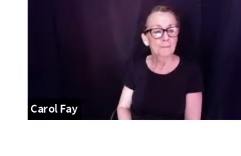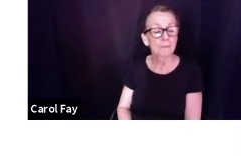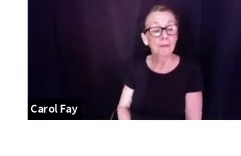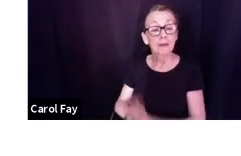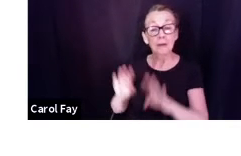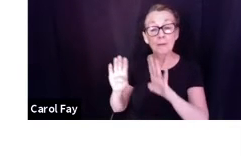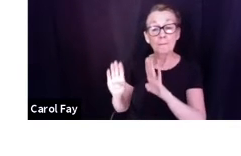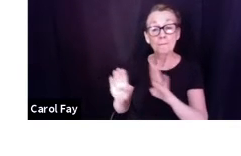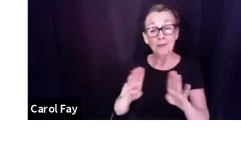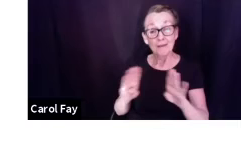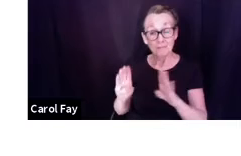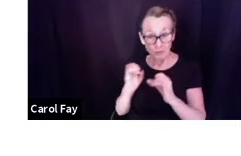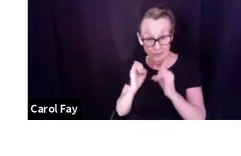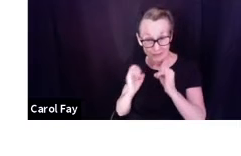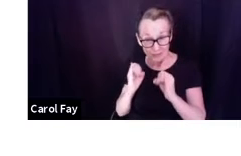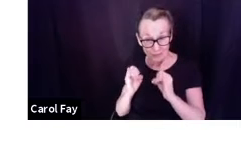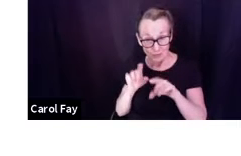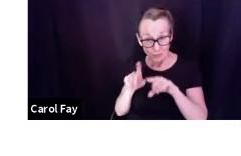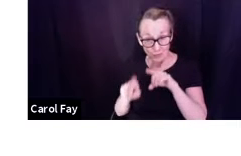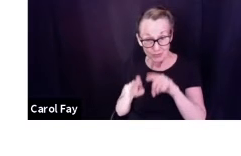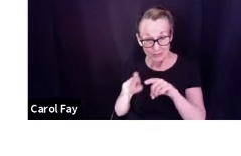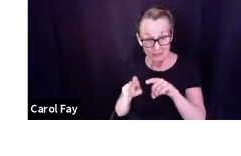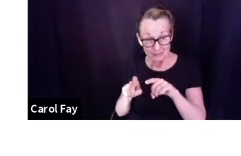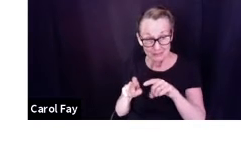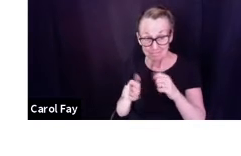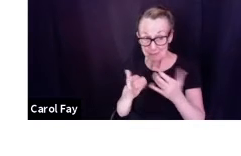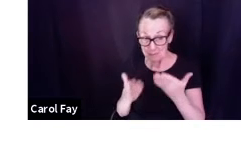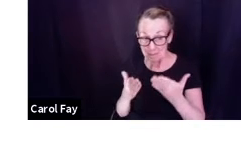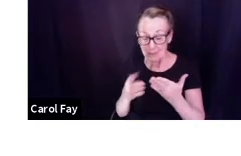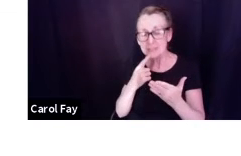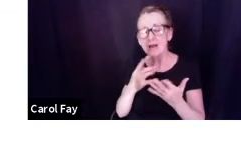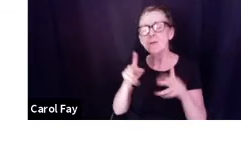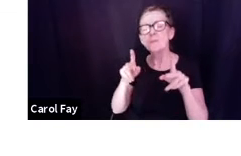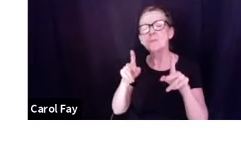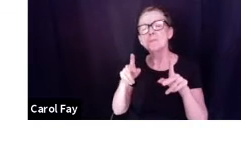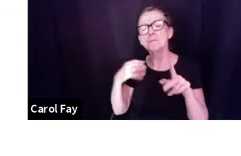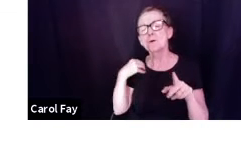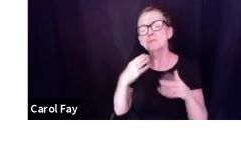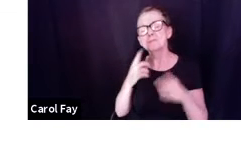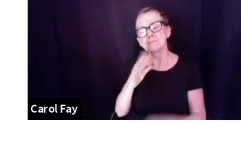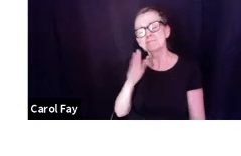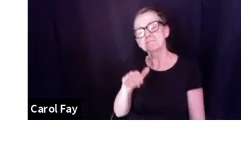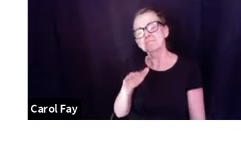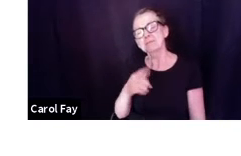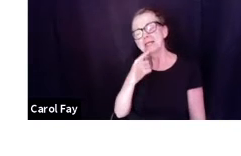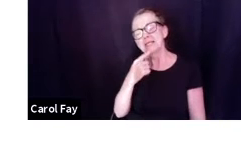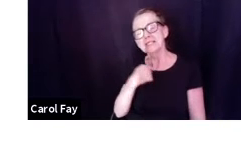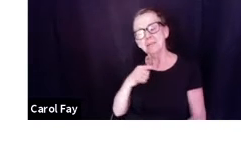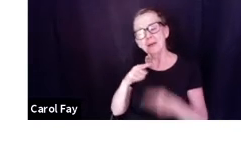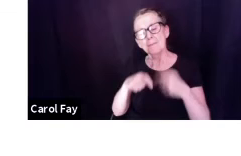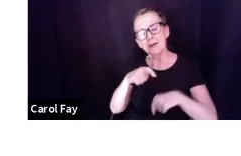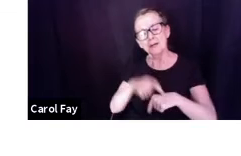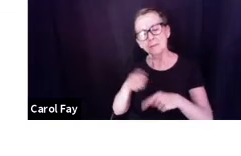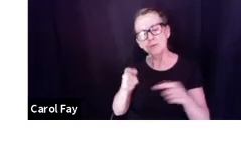Behavioral interview questions. You might get these. Tell me about a time when you handled a